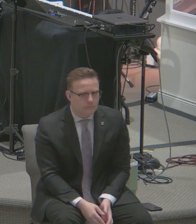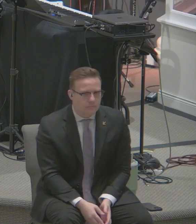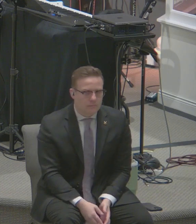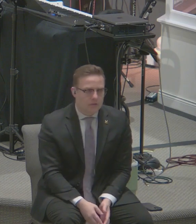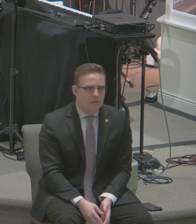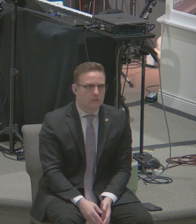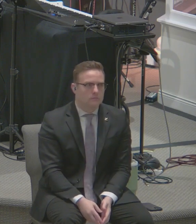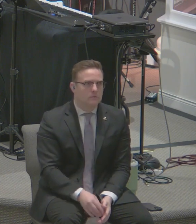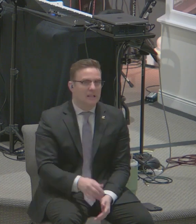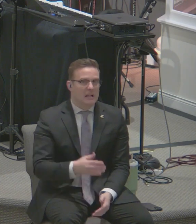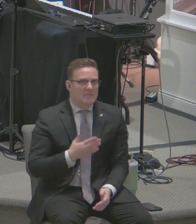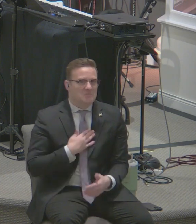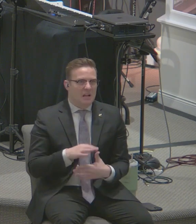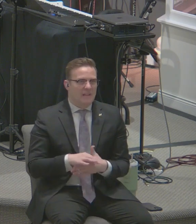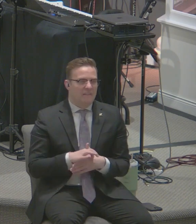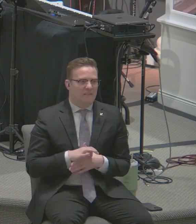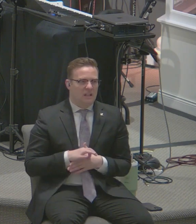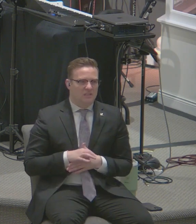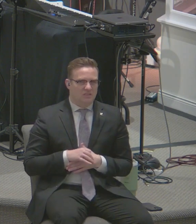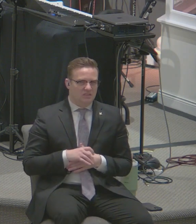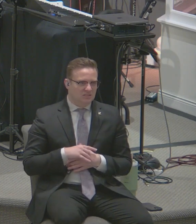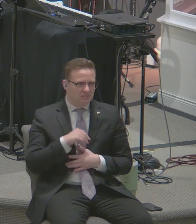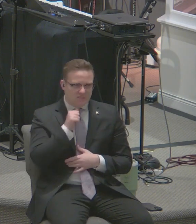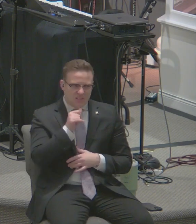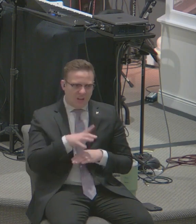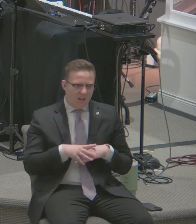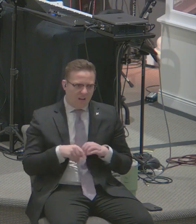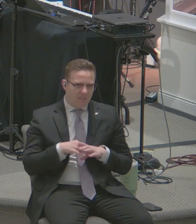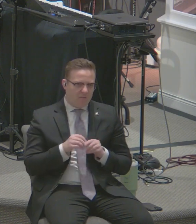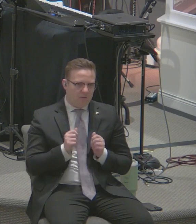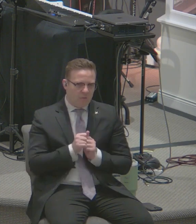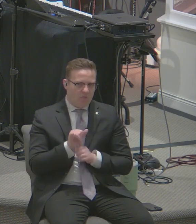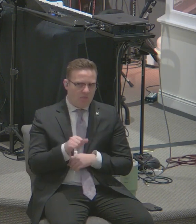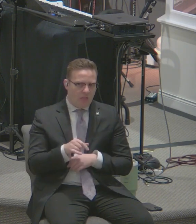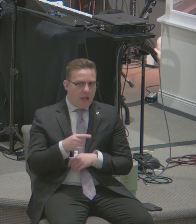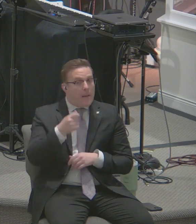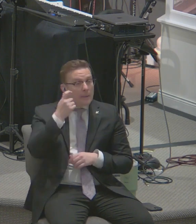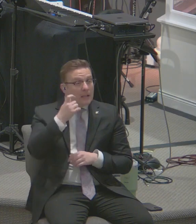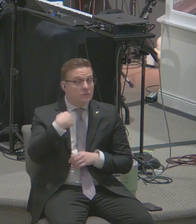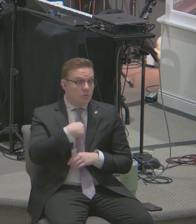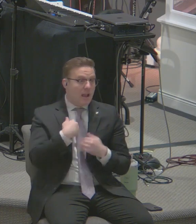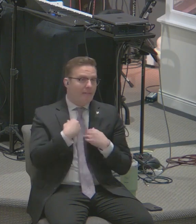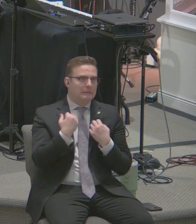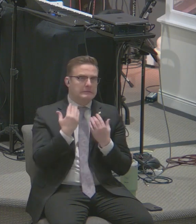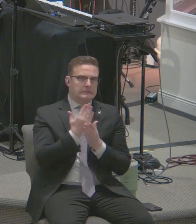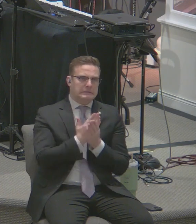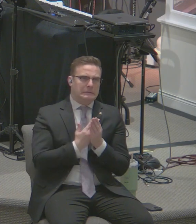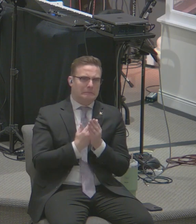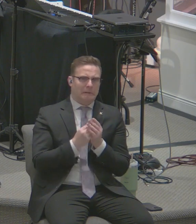Now, that makes our flesh very uncomfortable because there's some very poor